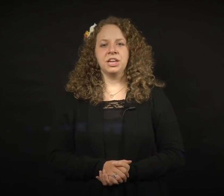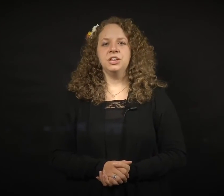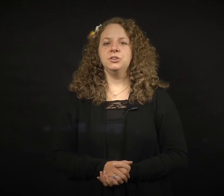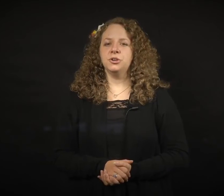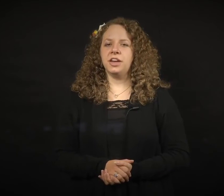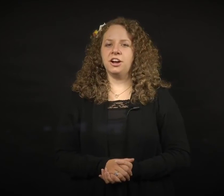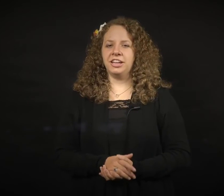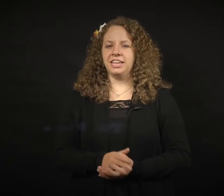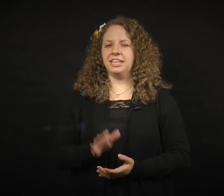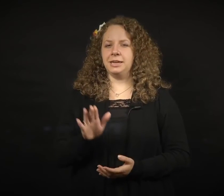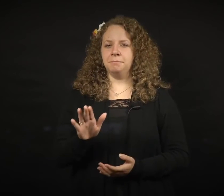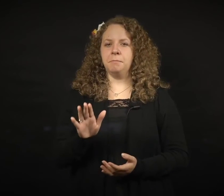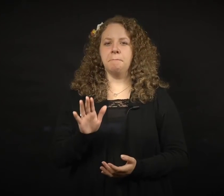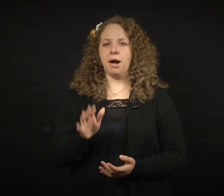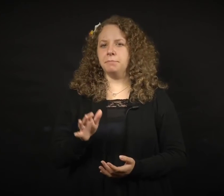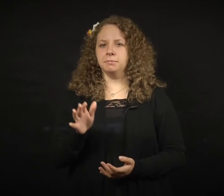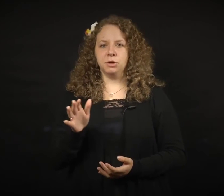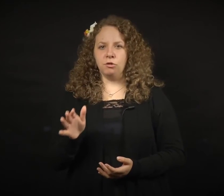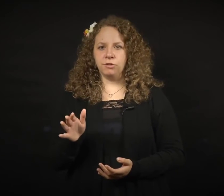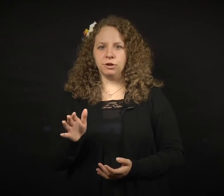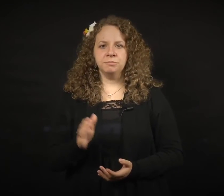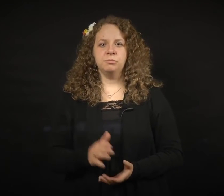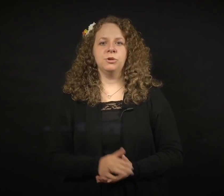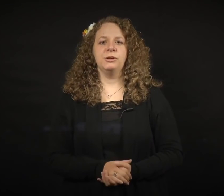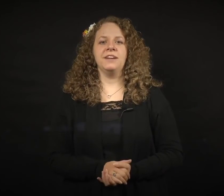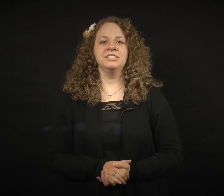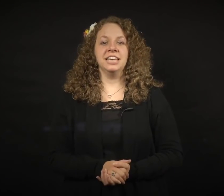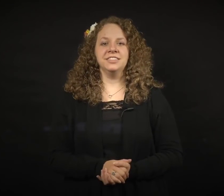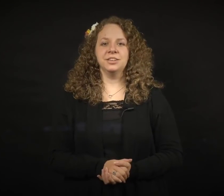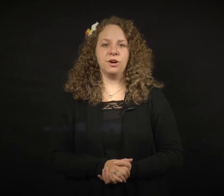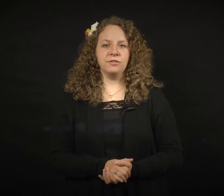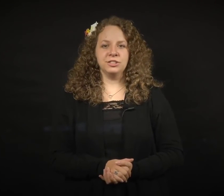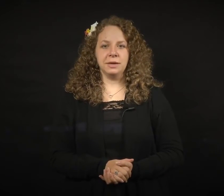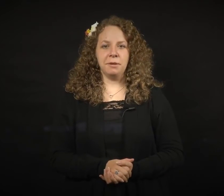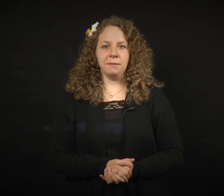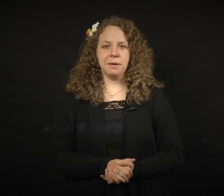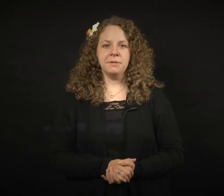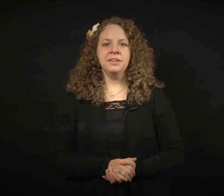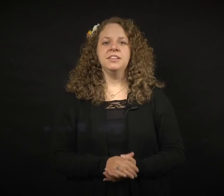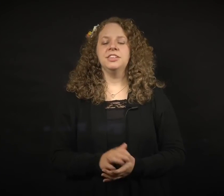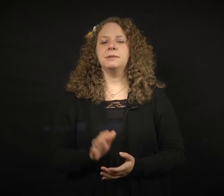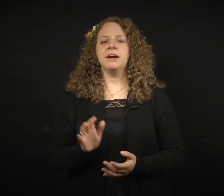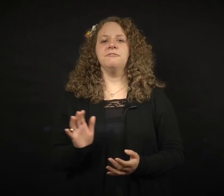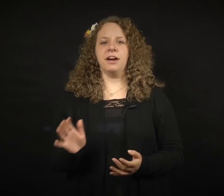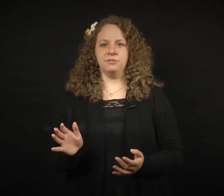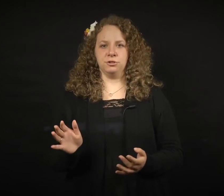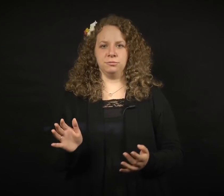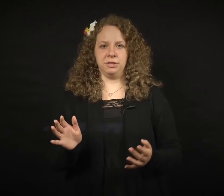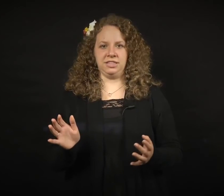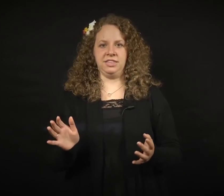You know that arcade game, Bop 'em Gopher, where you have to hit the gophers that pop up? Think about a 5-year-old playing the